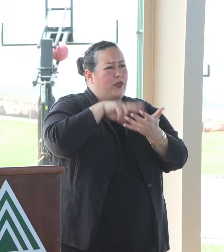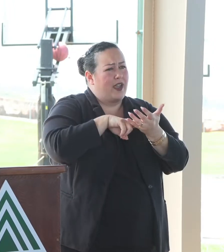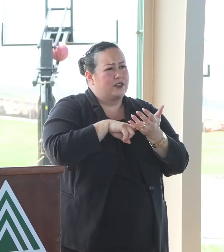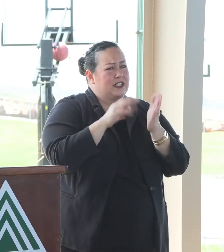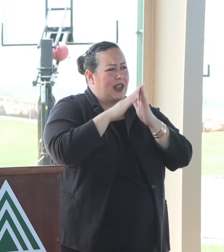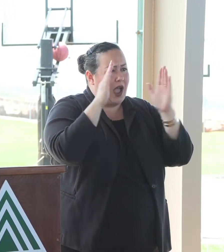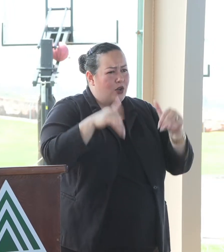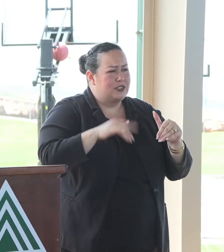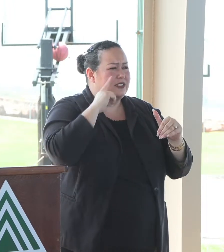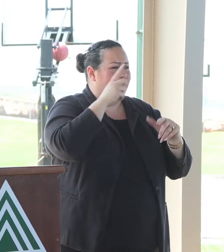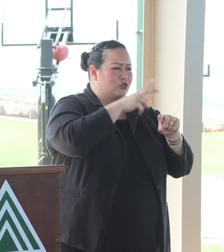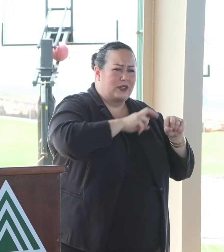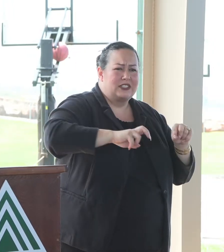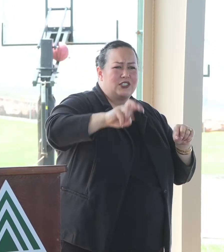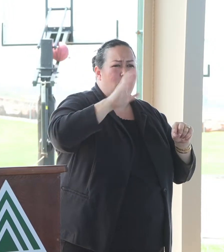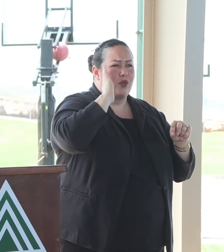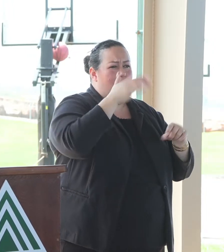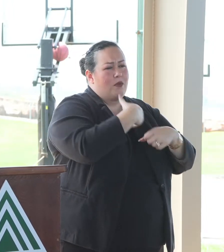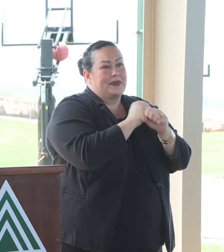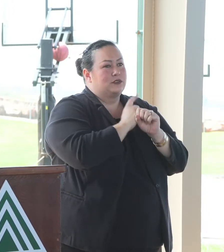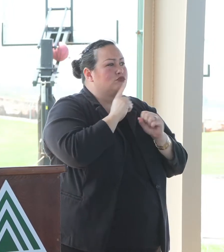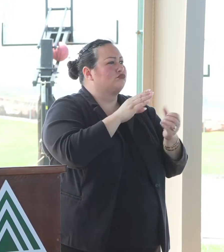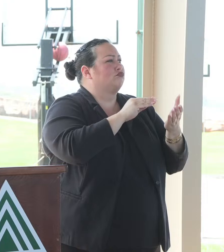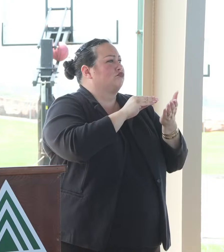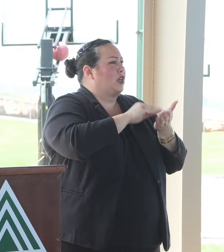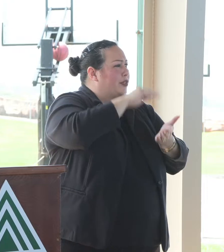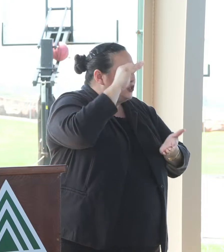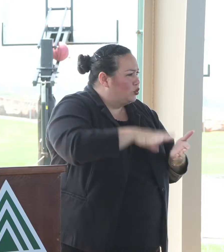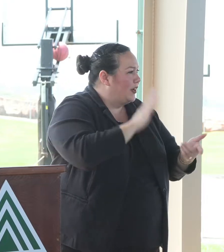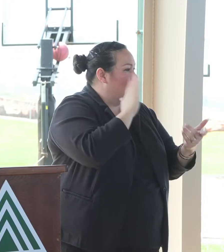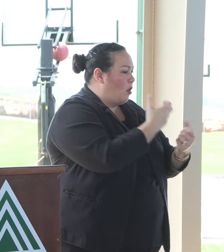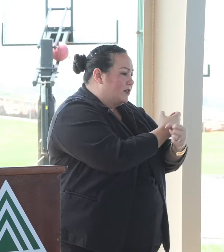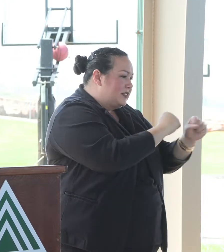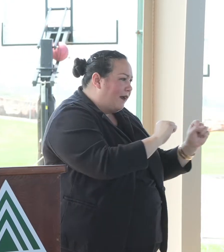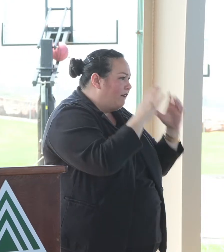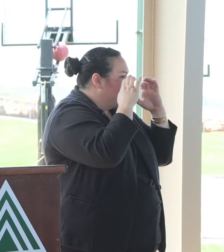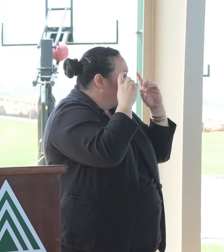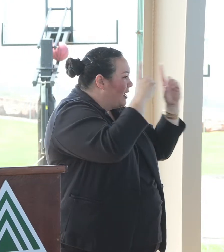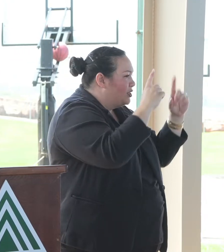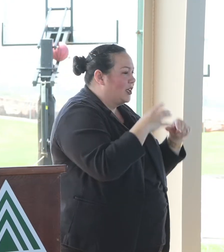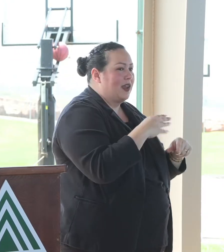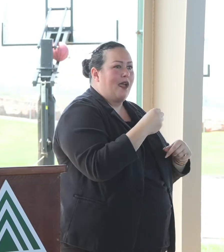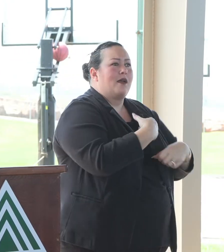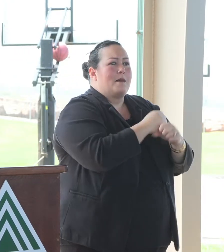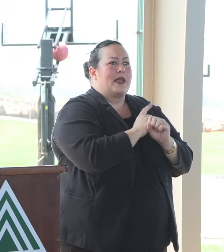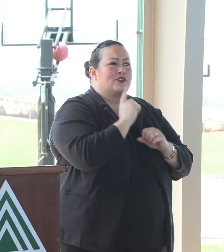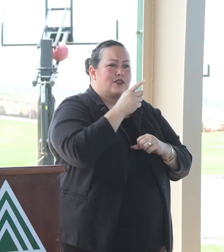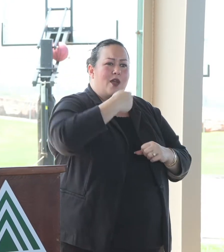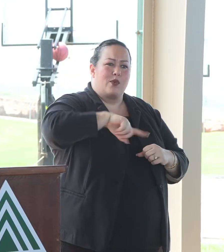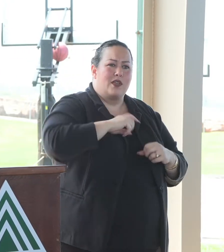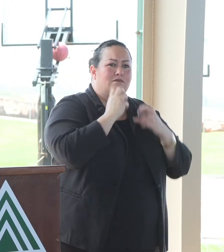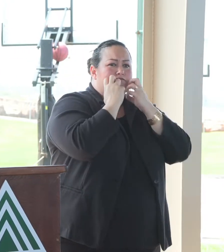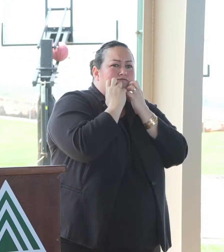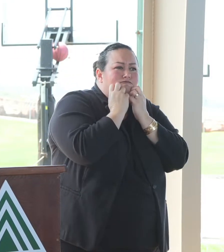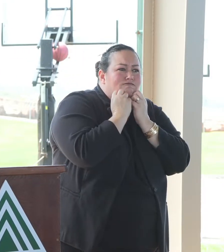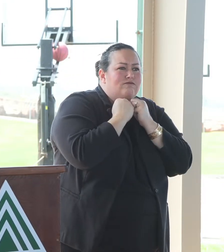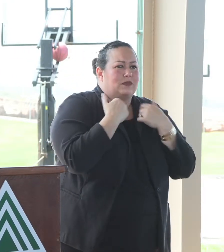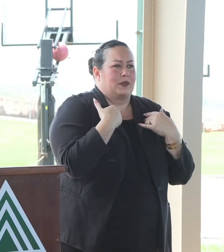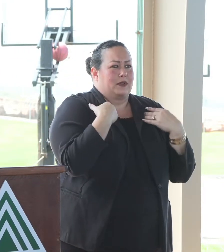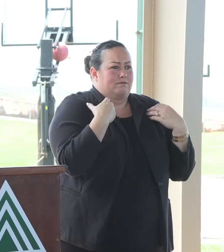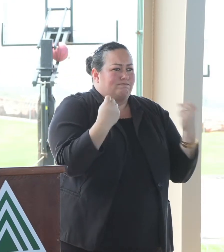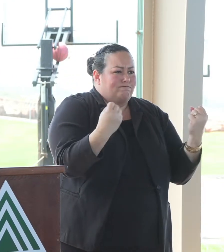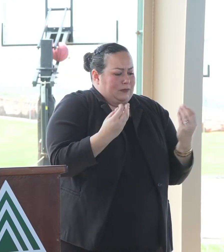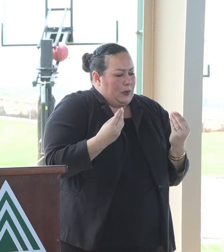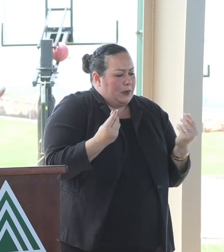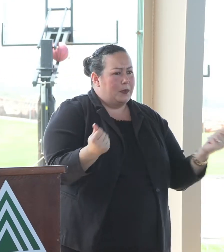in transition. We will make sure our students have a safe place to be educated, and we'll make sure that we heal as a state. So I appreciate